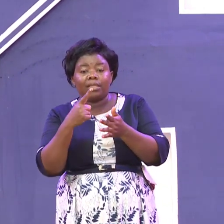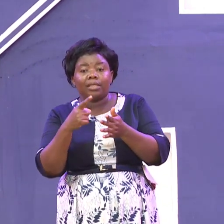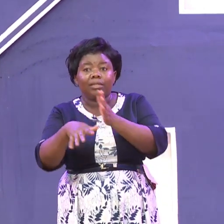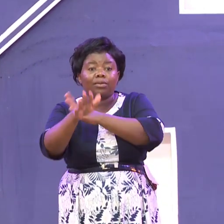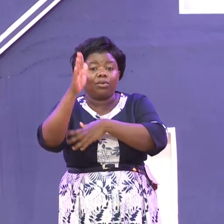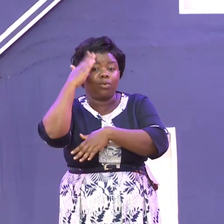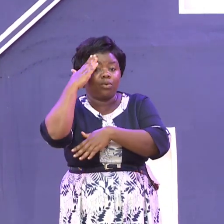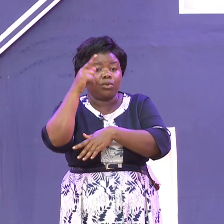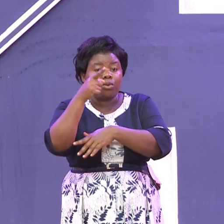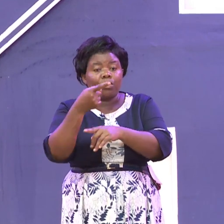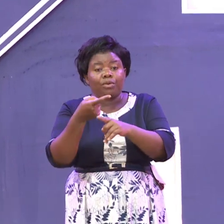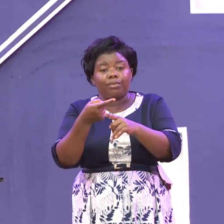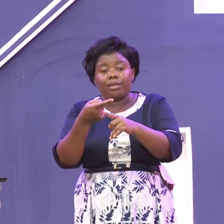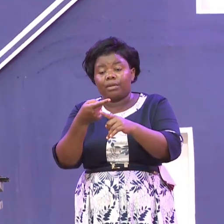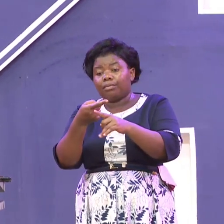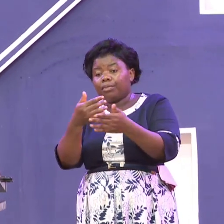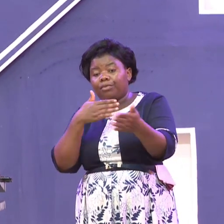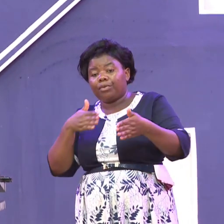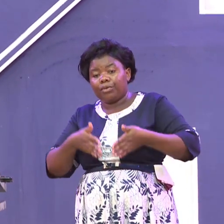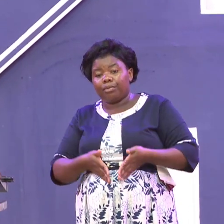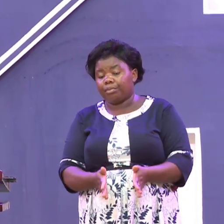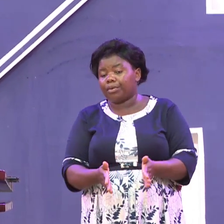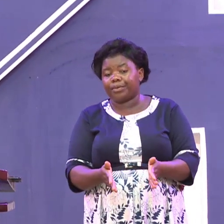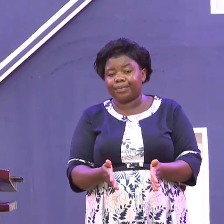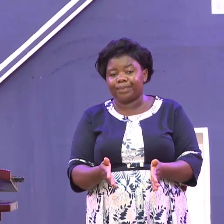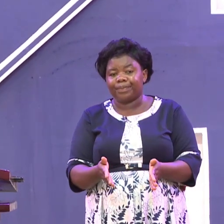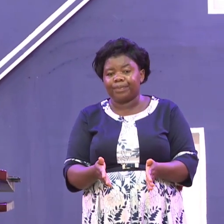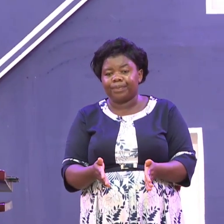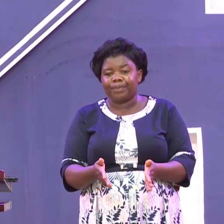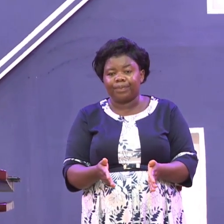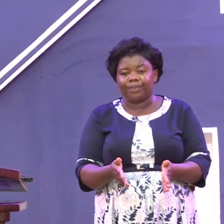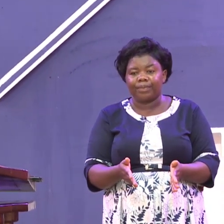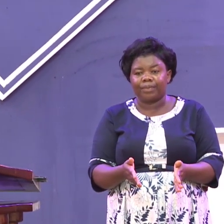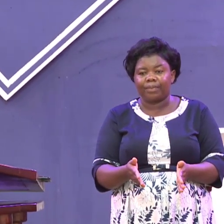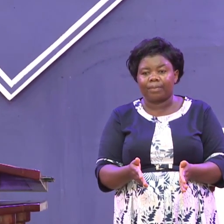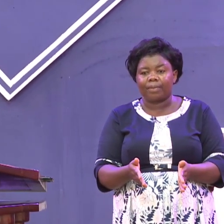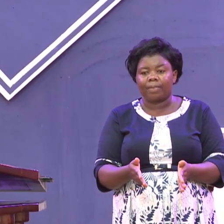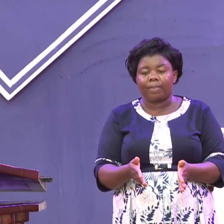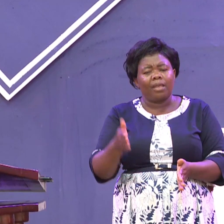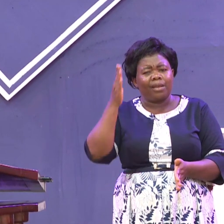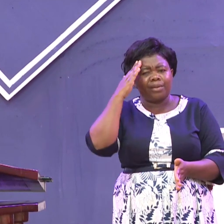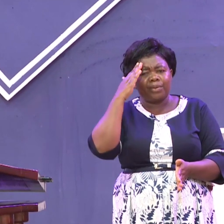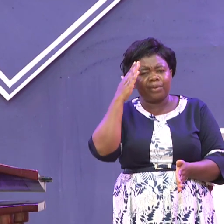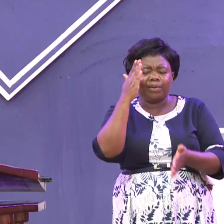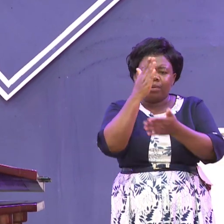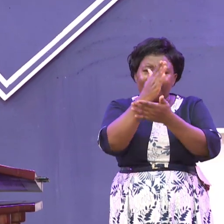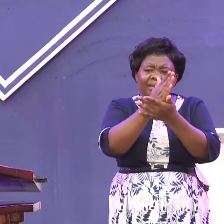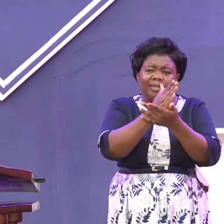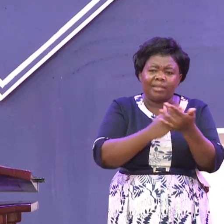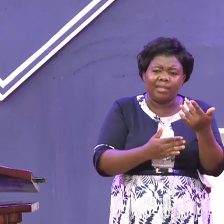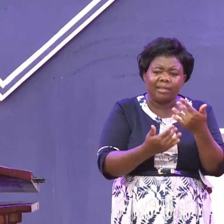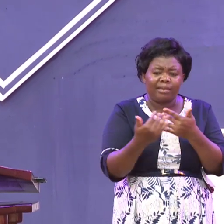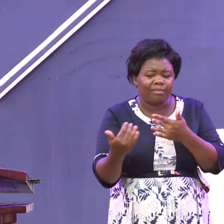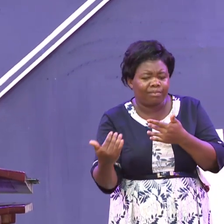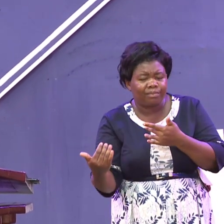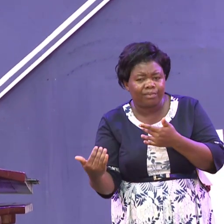wo. Because the Bible says that I knew you even before you were from your mother's womb. Okimanyi nti mulimu abaana abamu okuzaalibwa nga